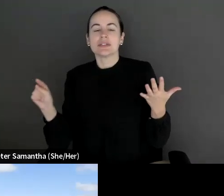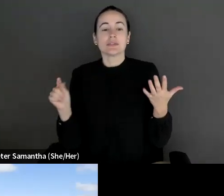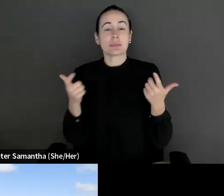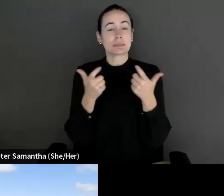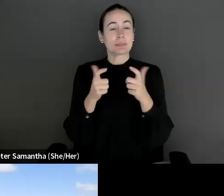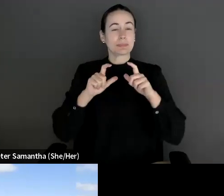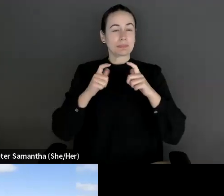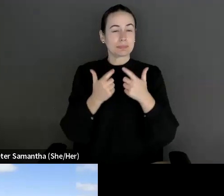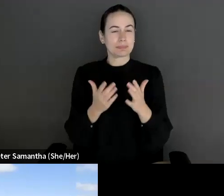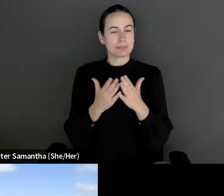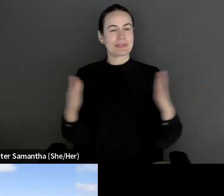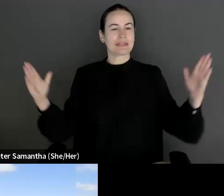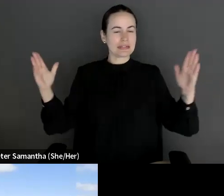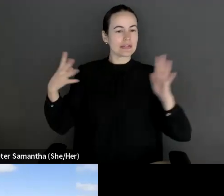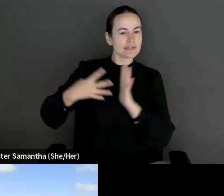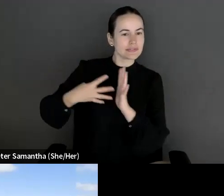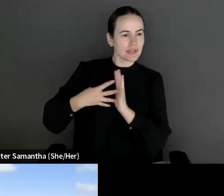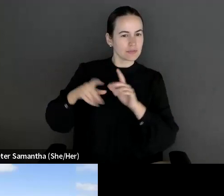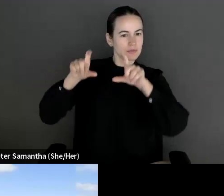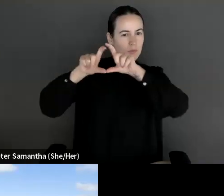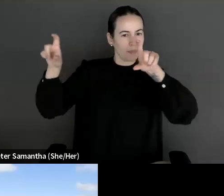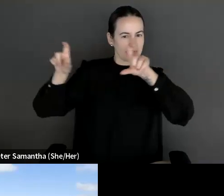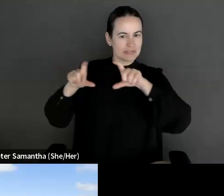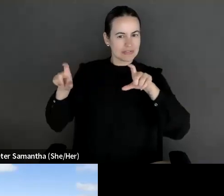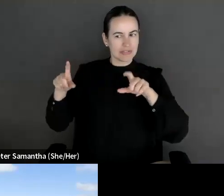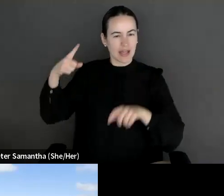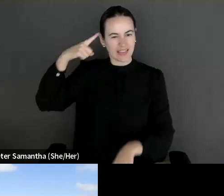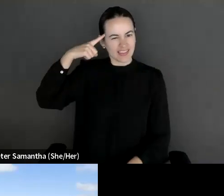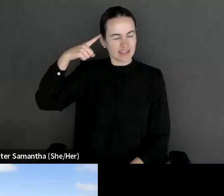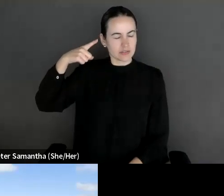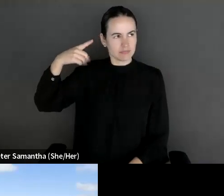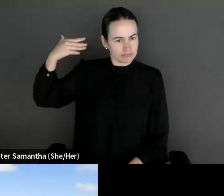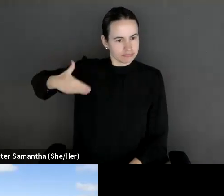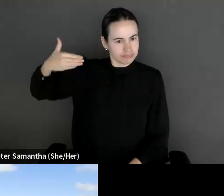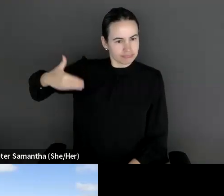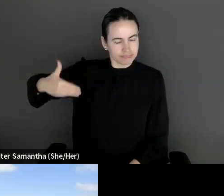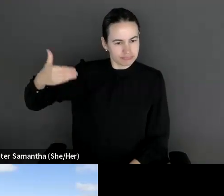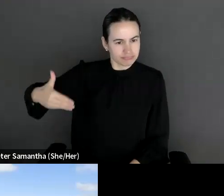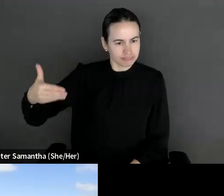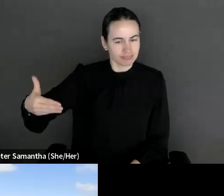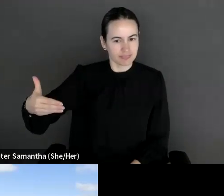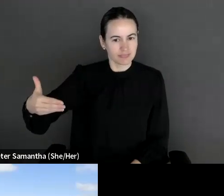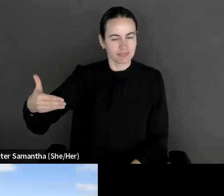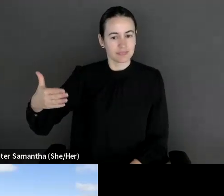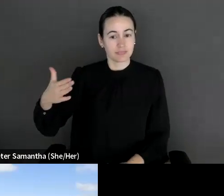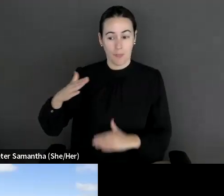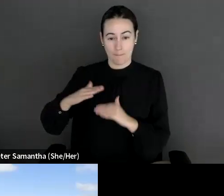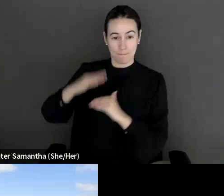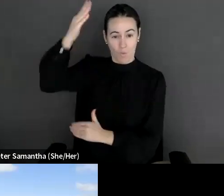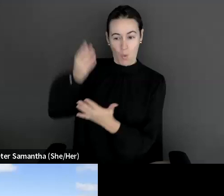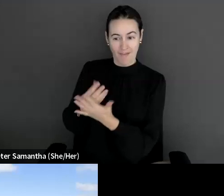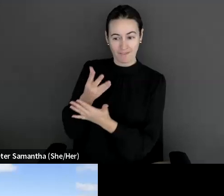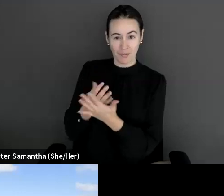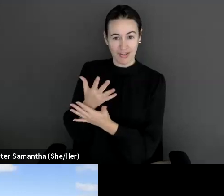kind of, I think, doing this quite a lot. So I think more information is not the way